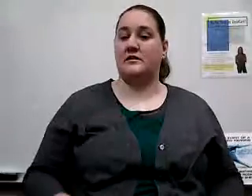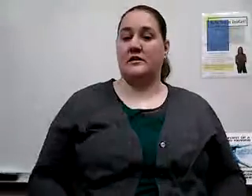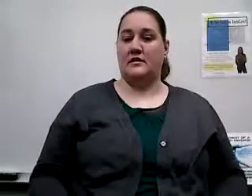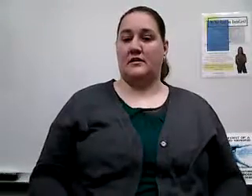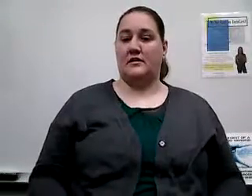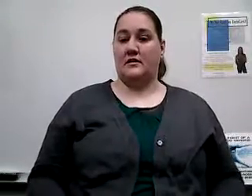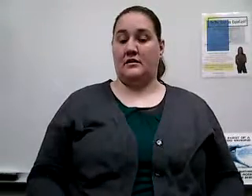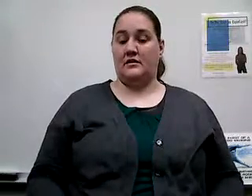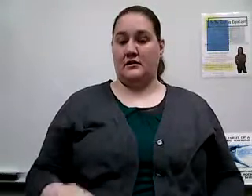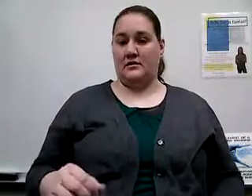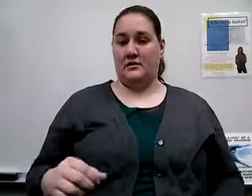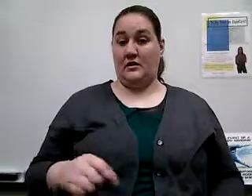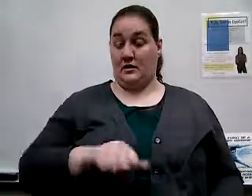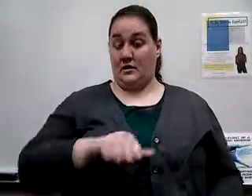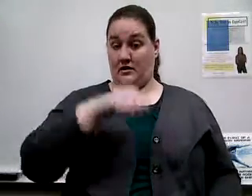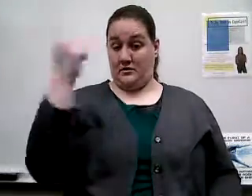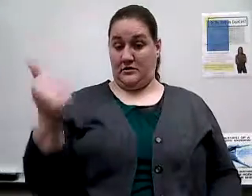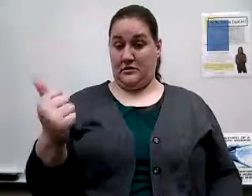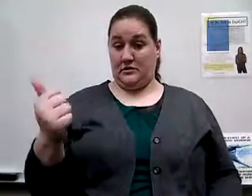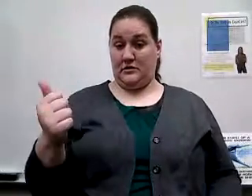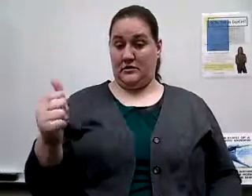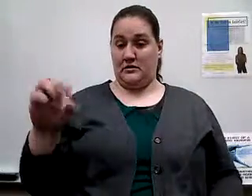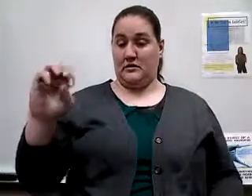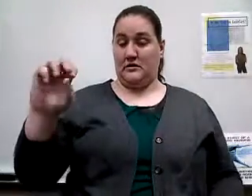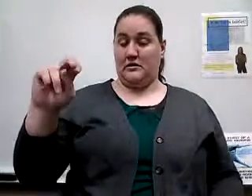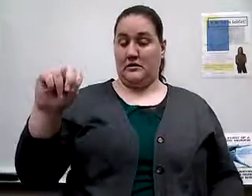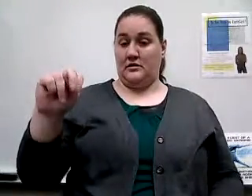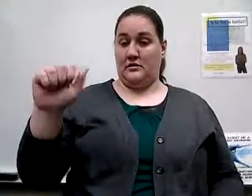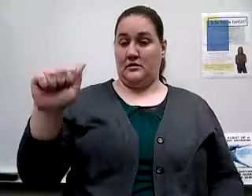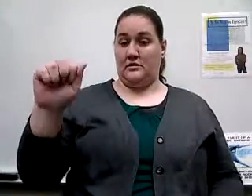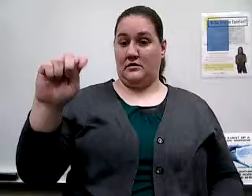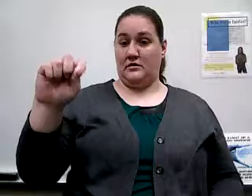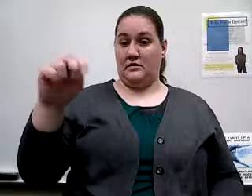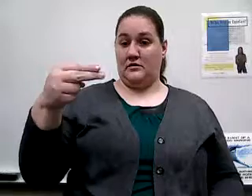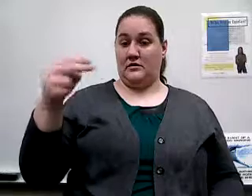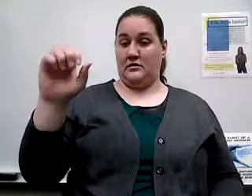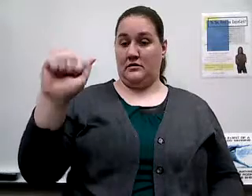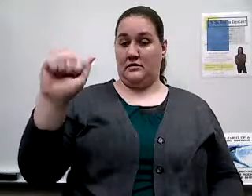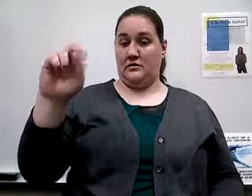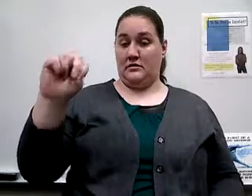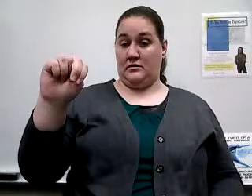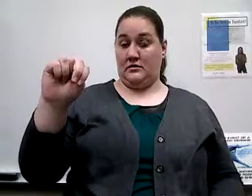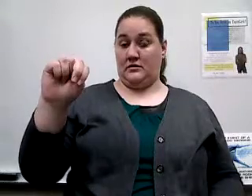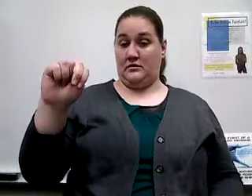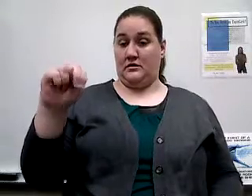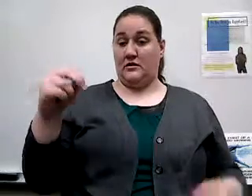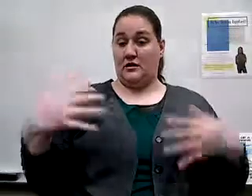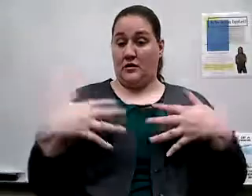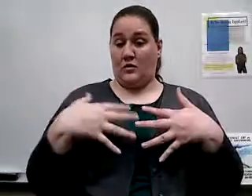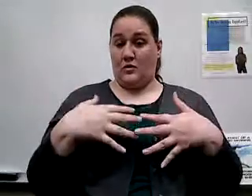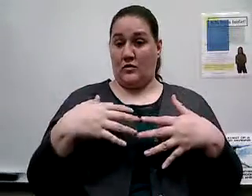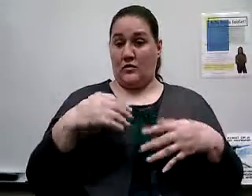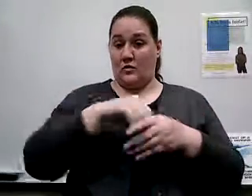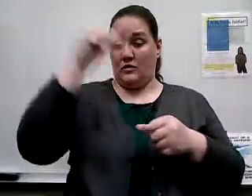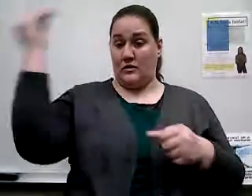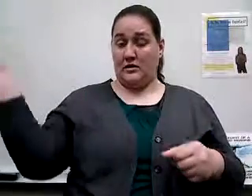Nathan? When, it's cold outside and you breathe on the window glass. Okay, that's one. It's cold outside. You go up